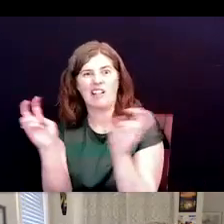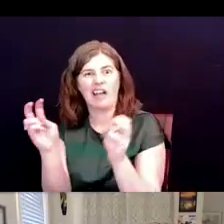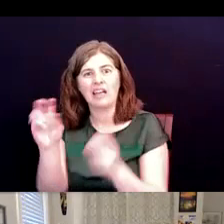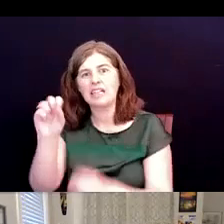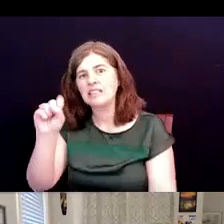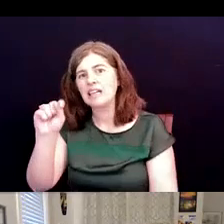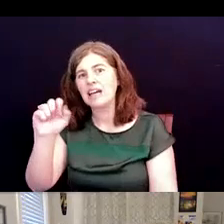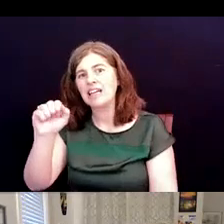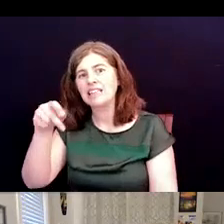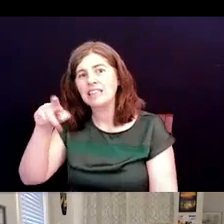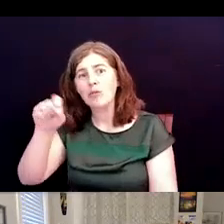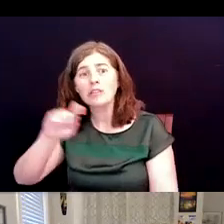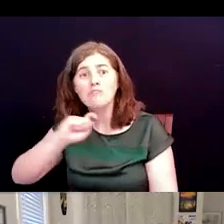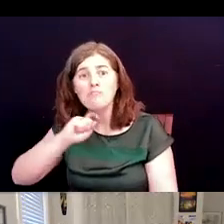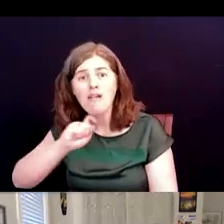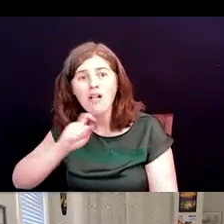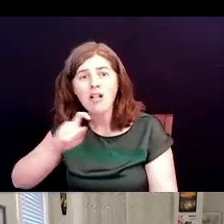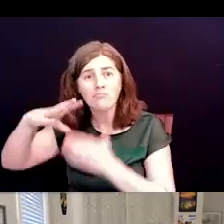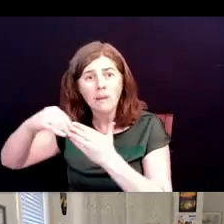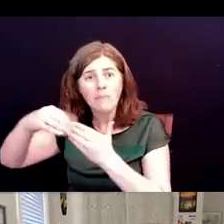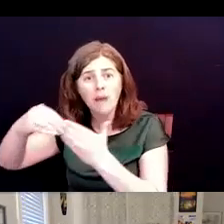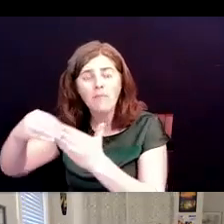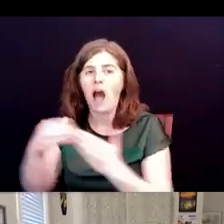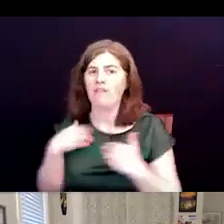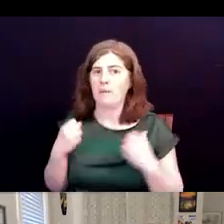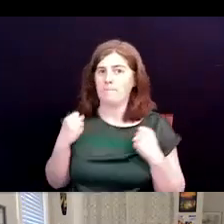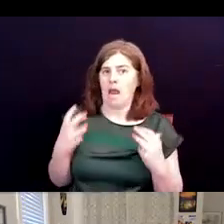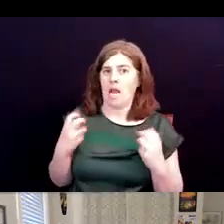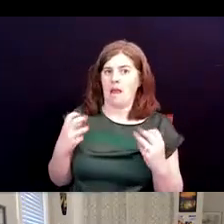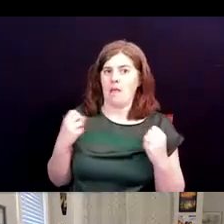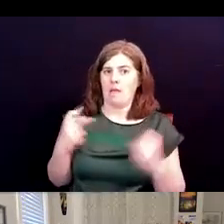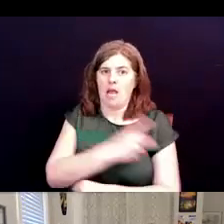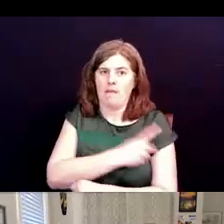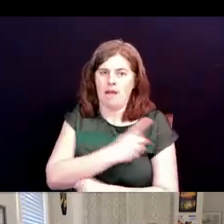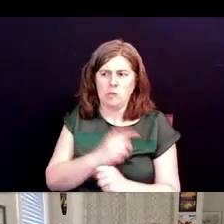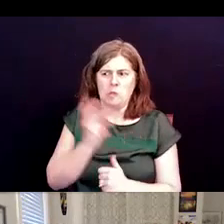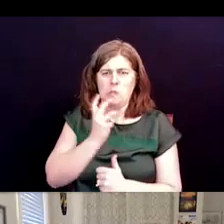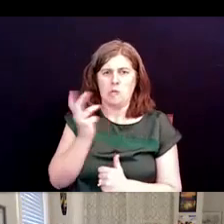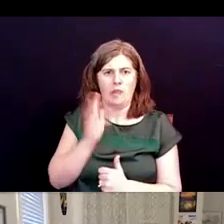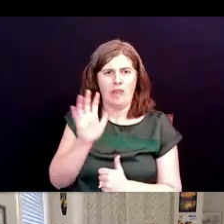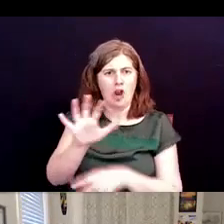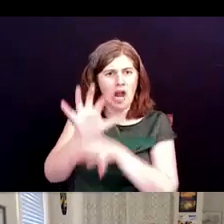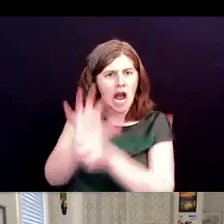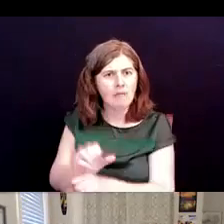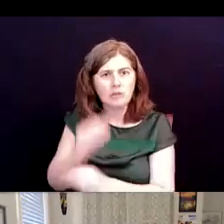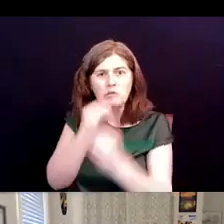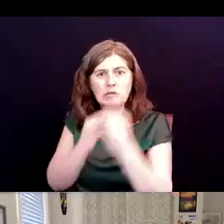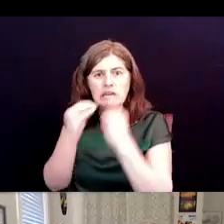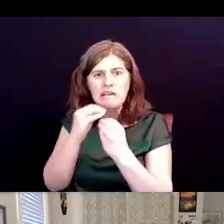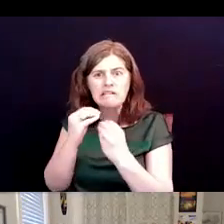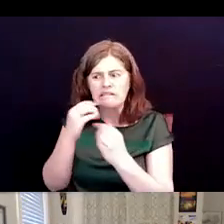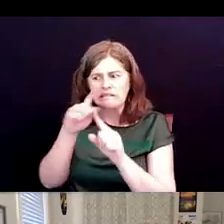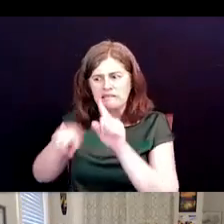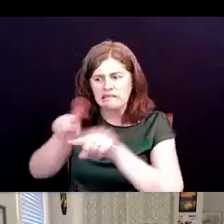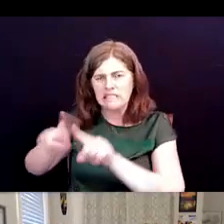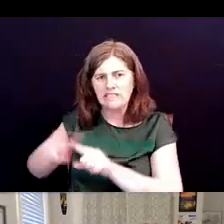or I've had many patients with very concerning habits of eating concerning items. And so certainly